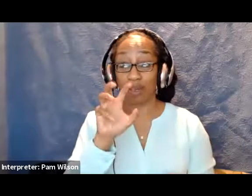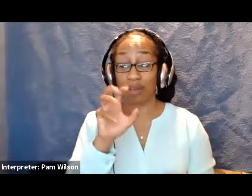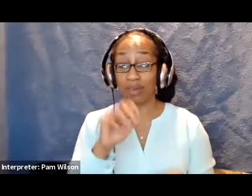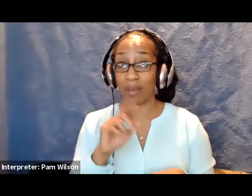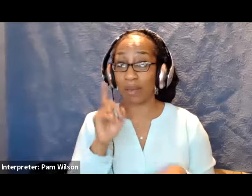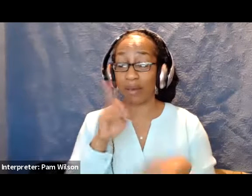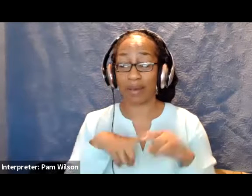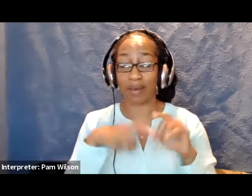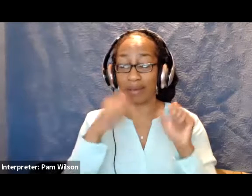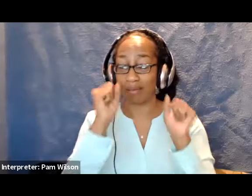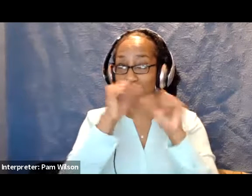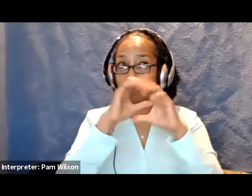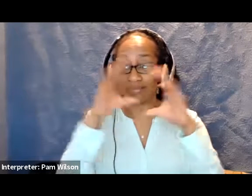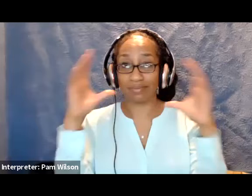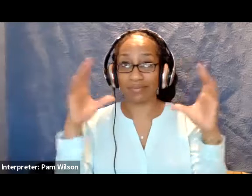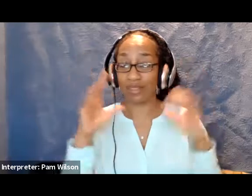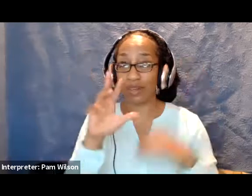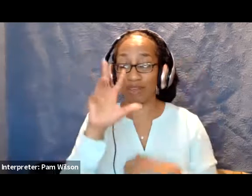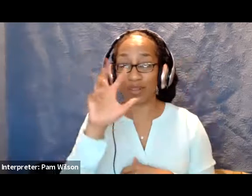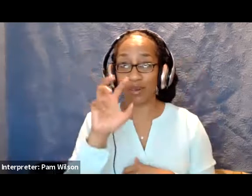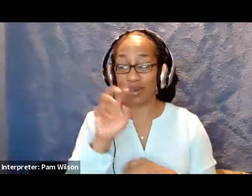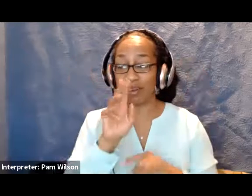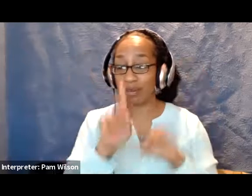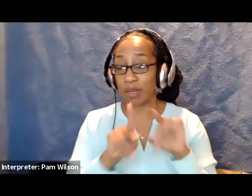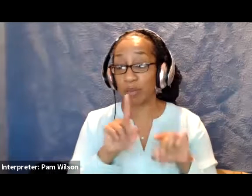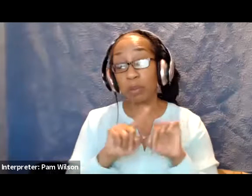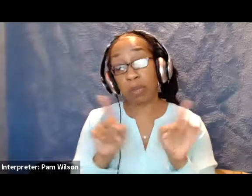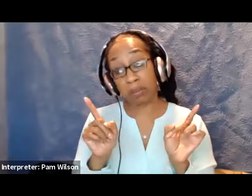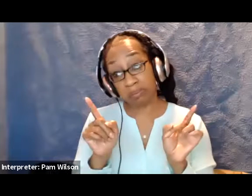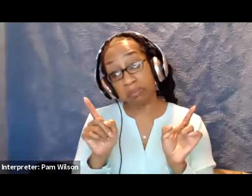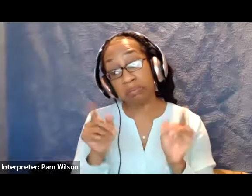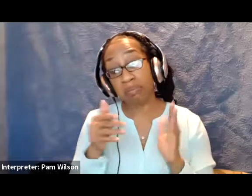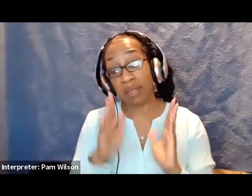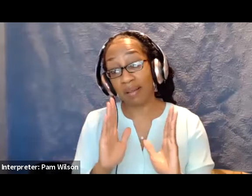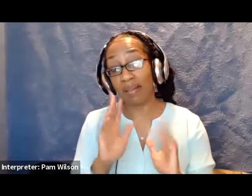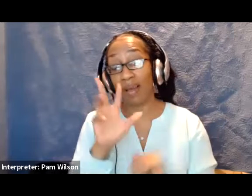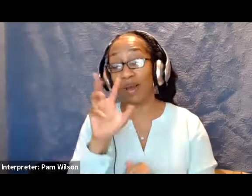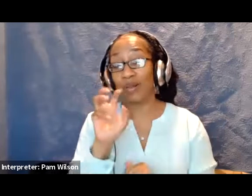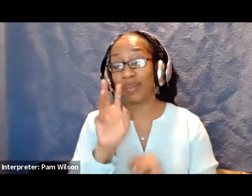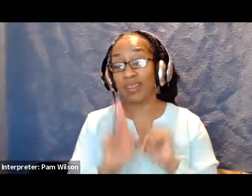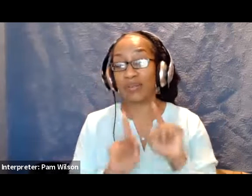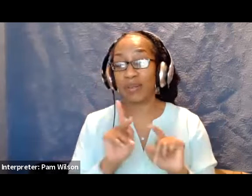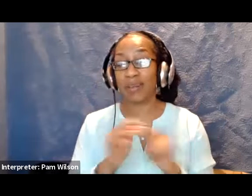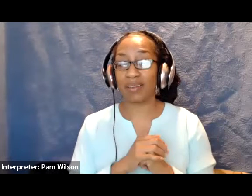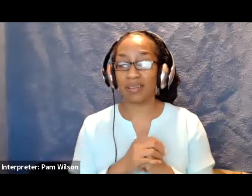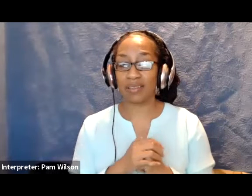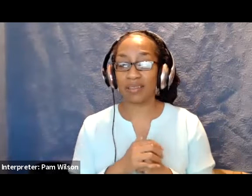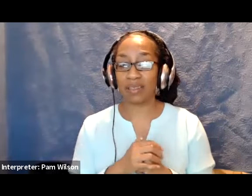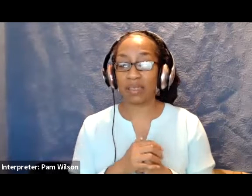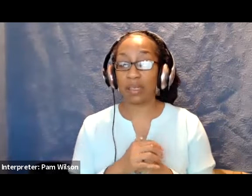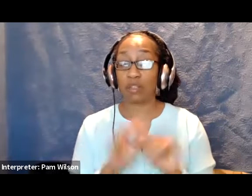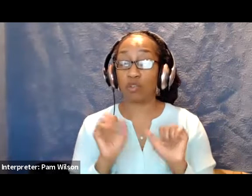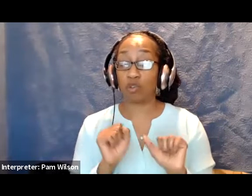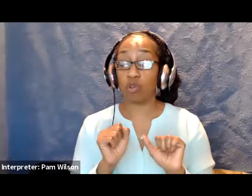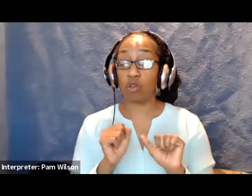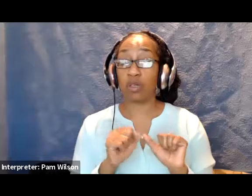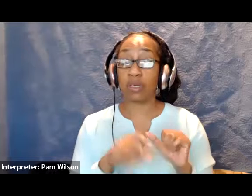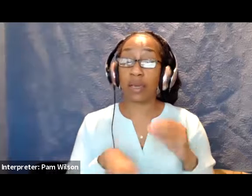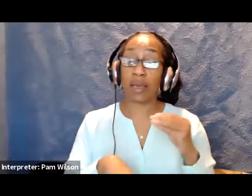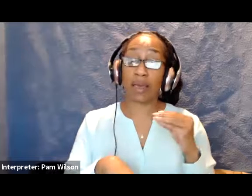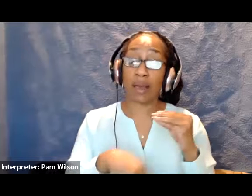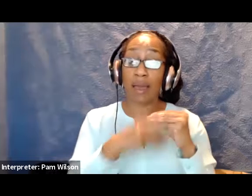webinar would have 300, but they allow that. You can add and delete